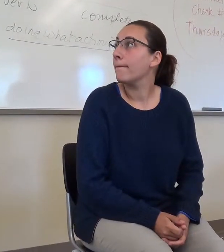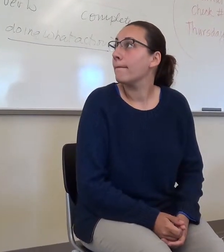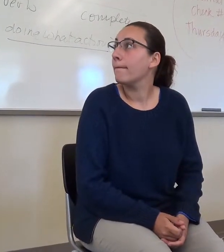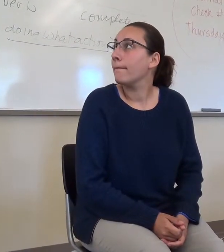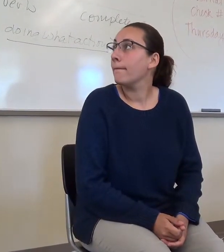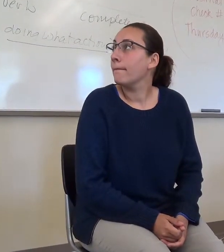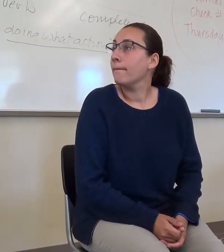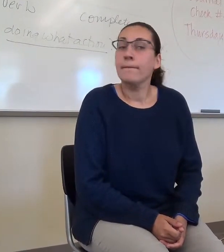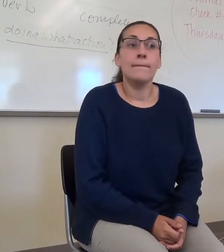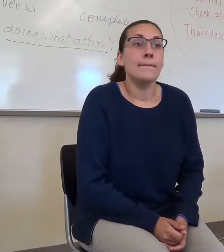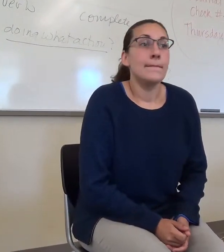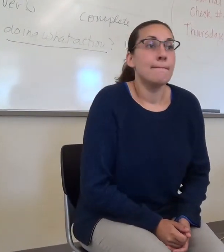one.